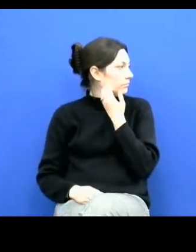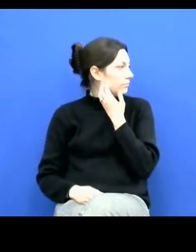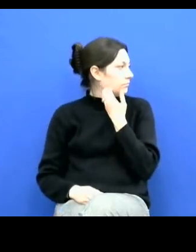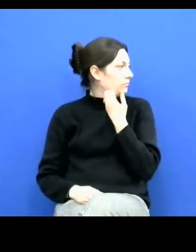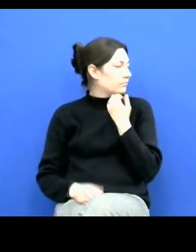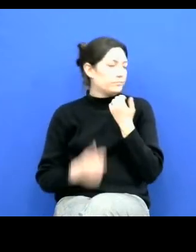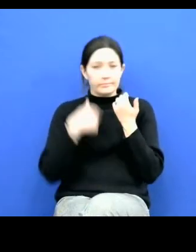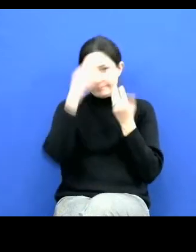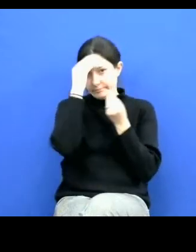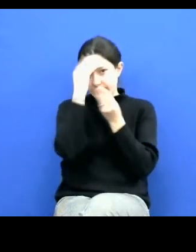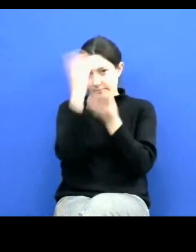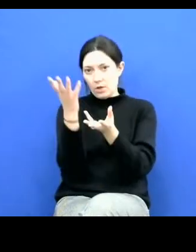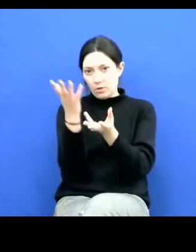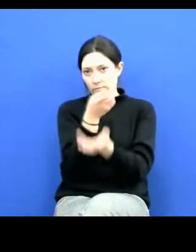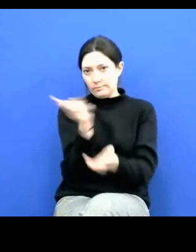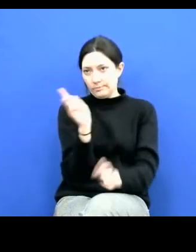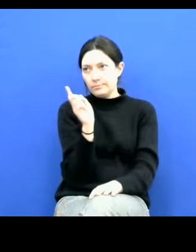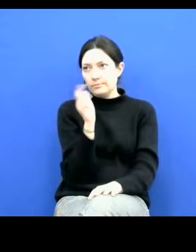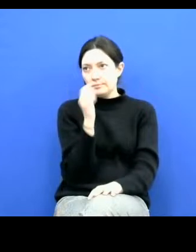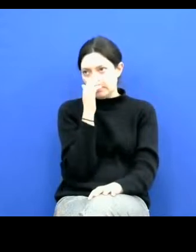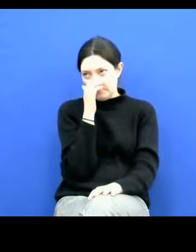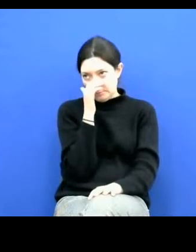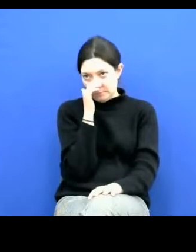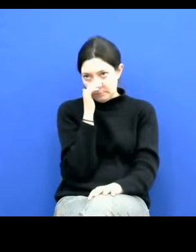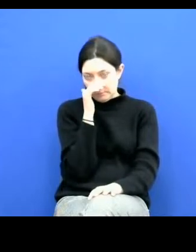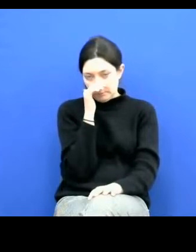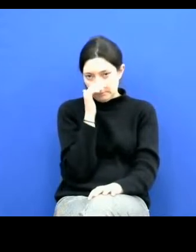with you guys the